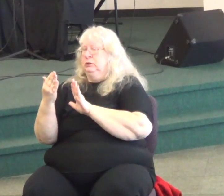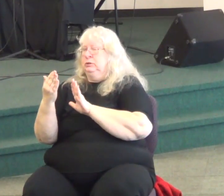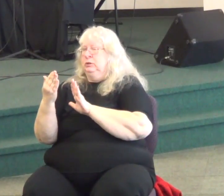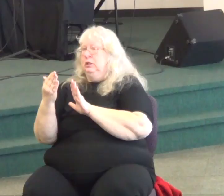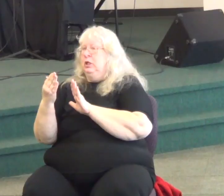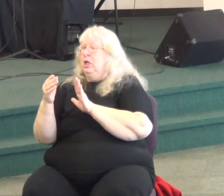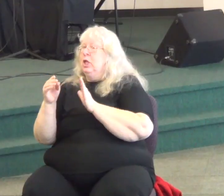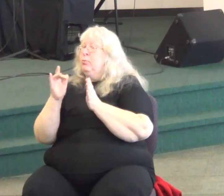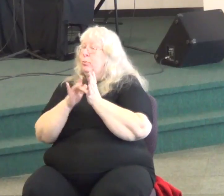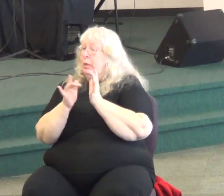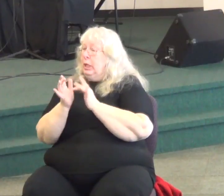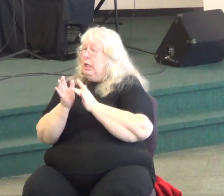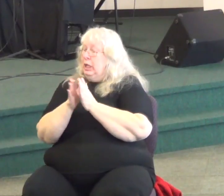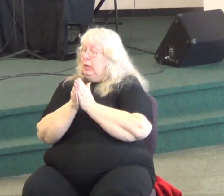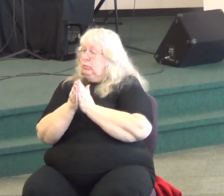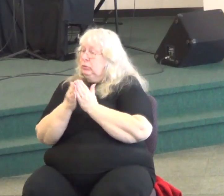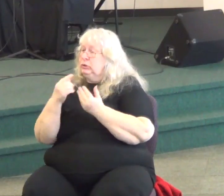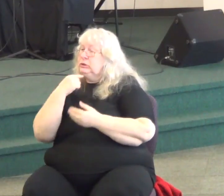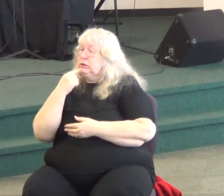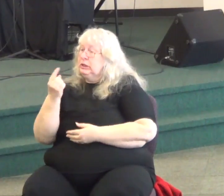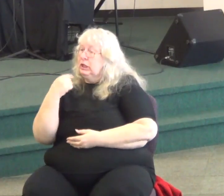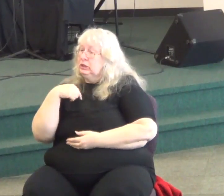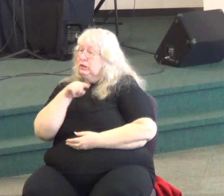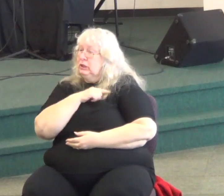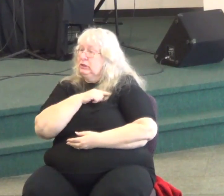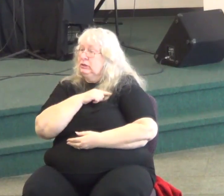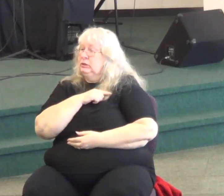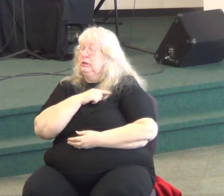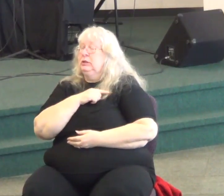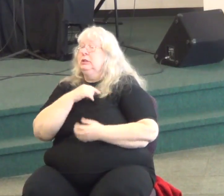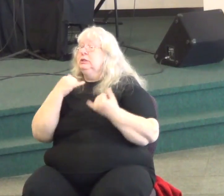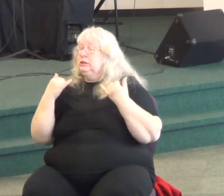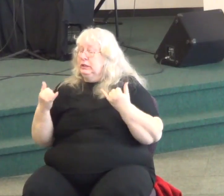us, today is the day of salvation.